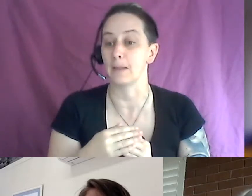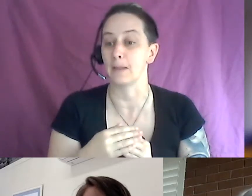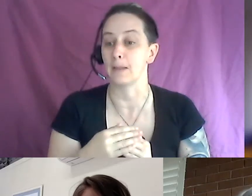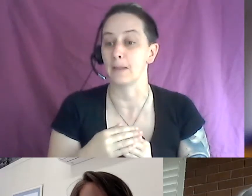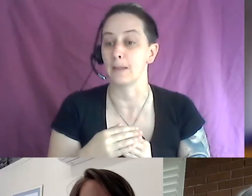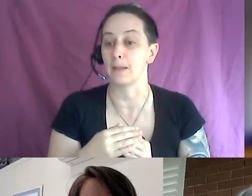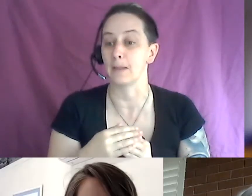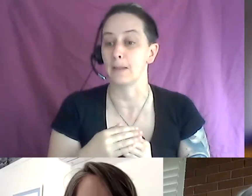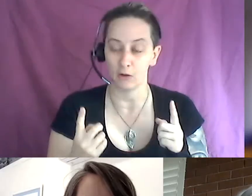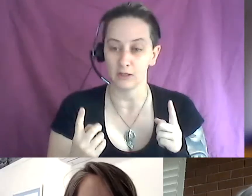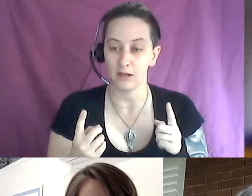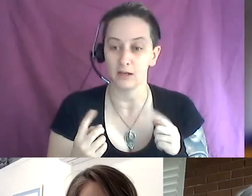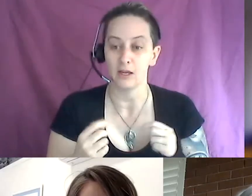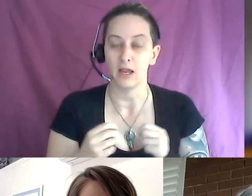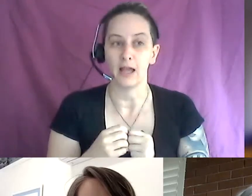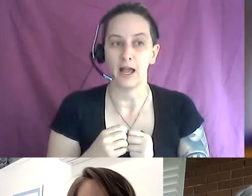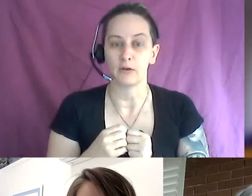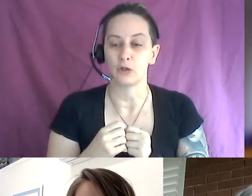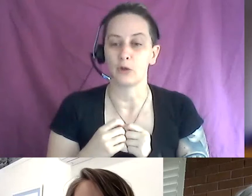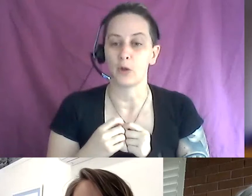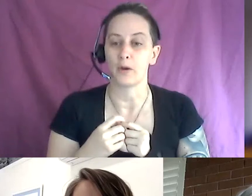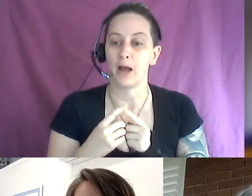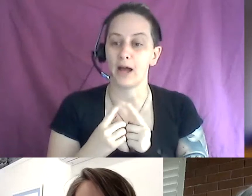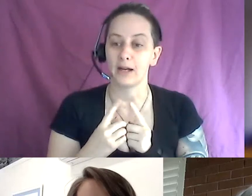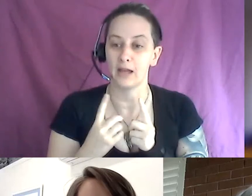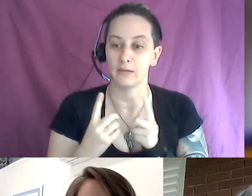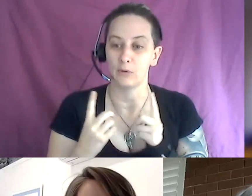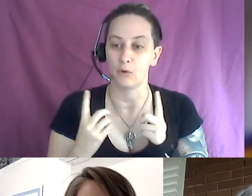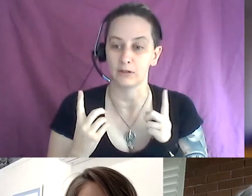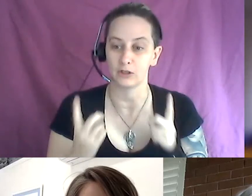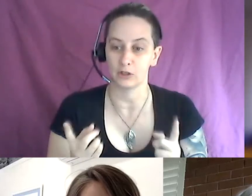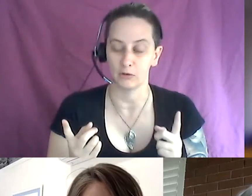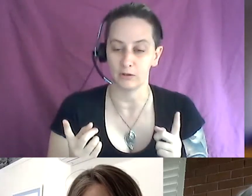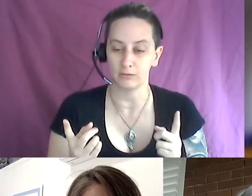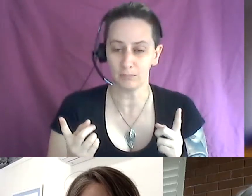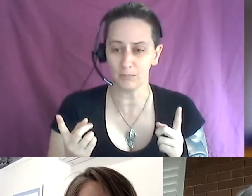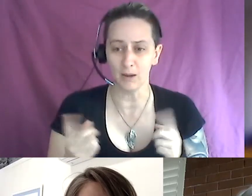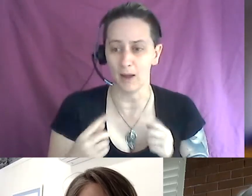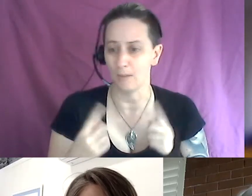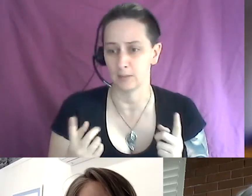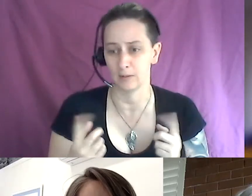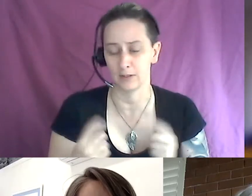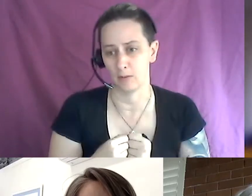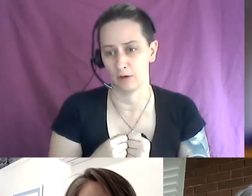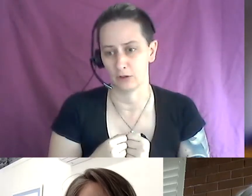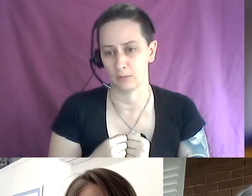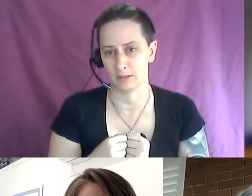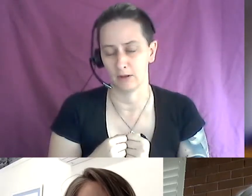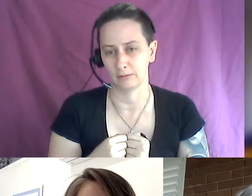difference between keyword sign and Auslan, and how to ensure that we're imparting that importance to participants of our workshops as